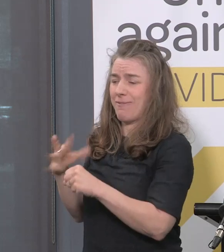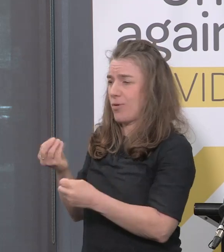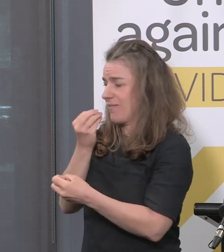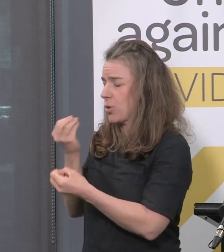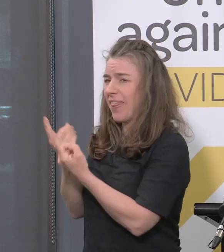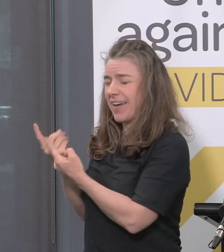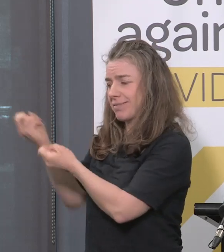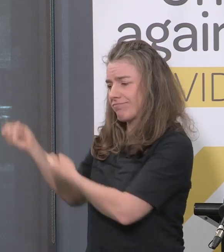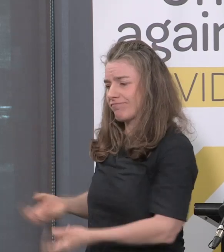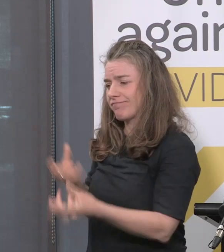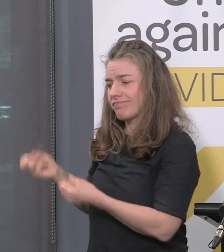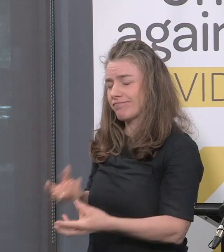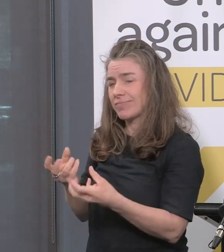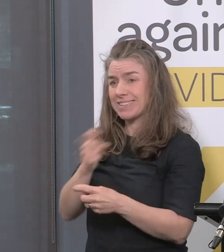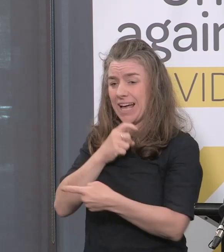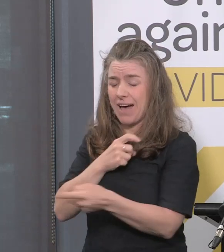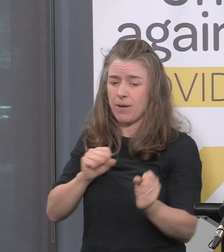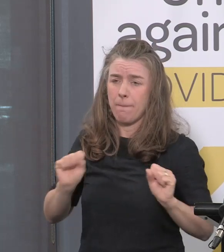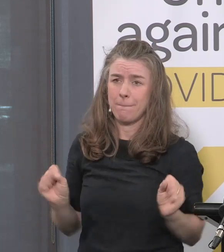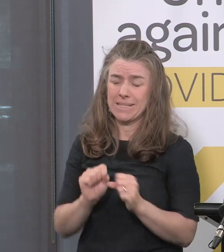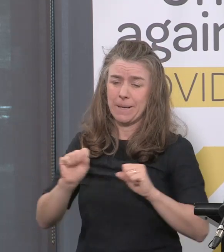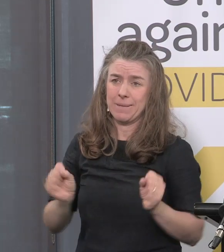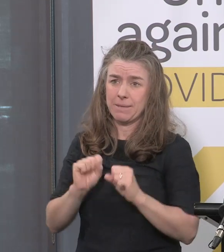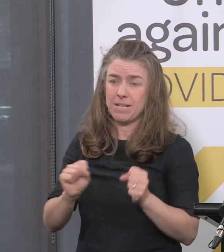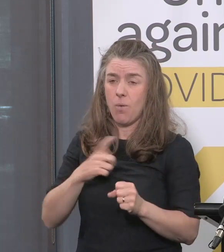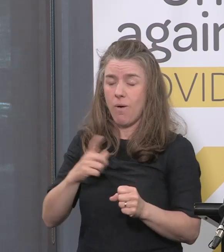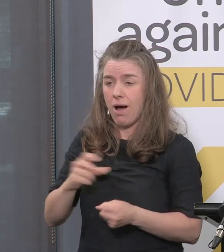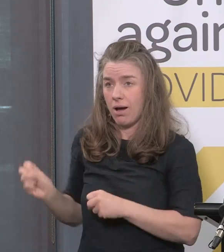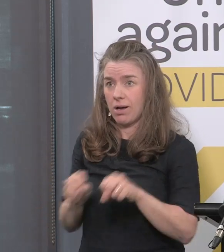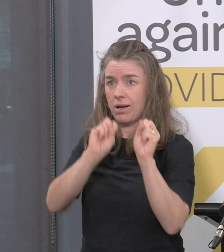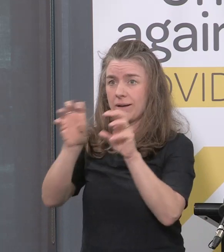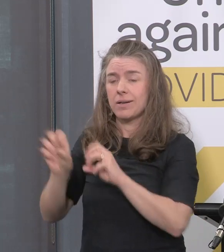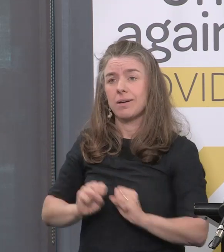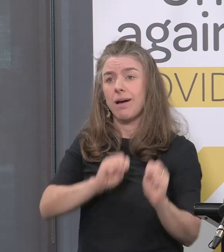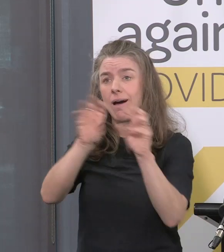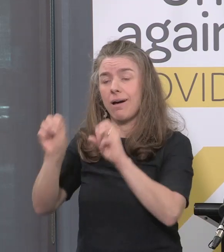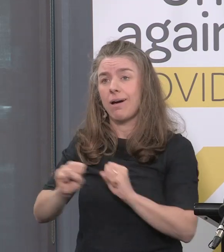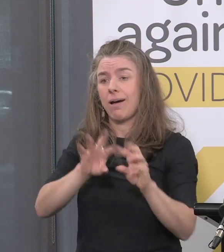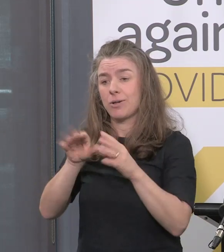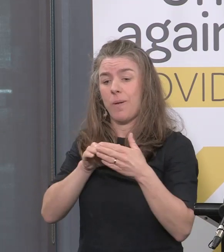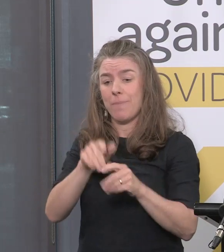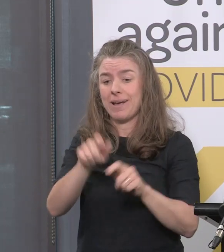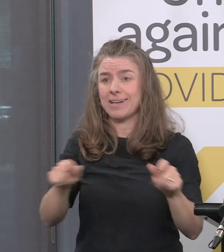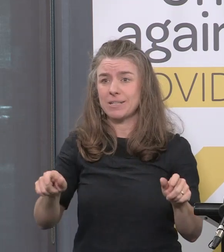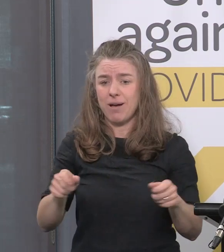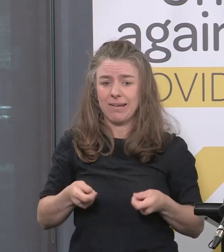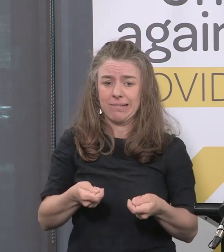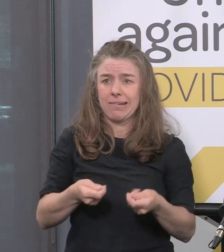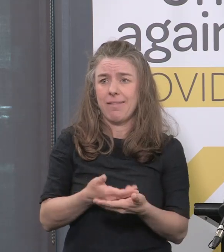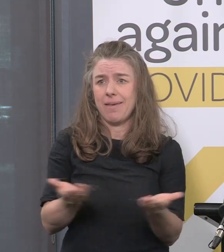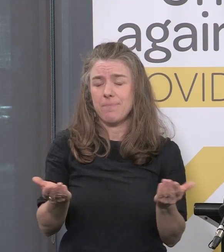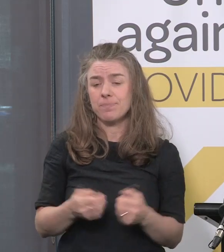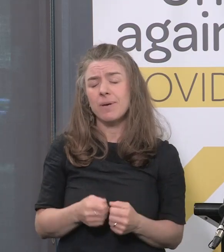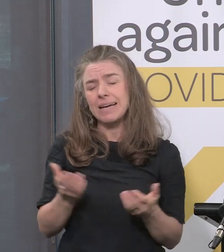tirelessly to move large volumes of product through the system to meet our customers' needs. And once again, we